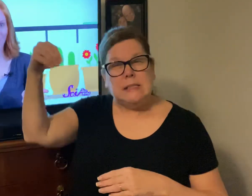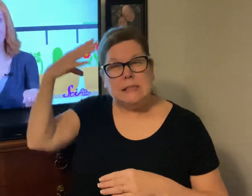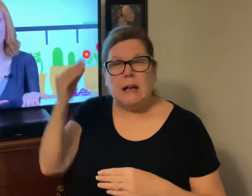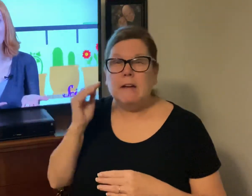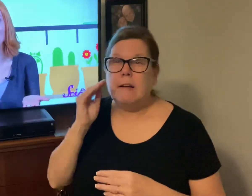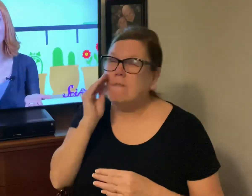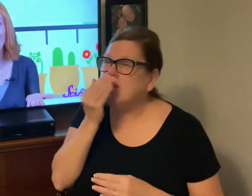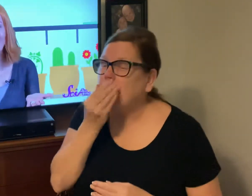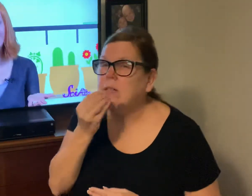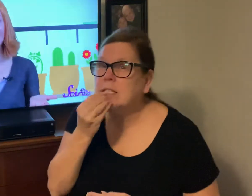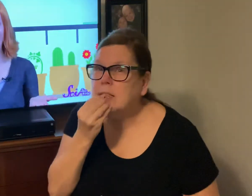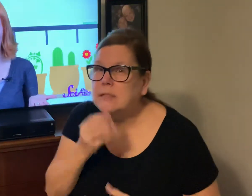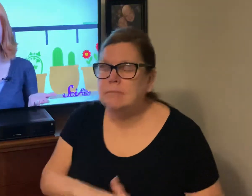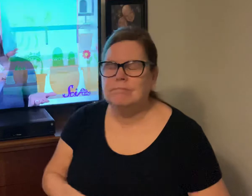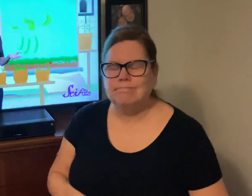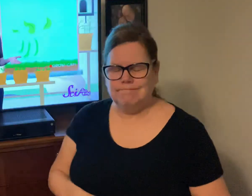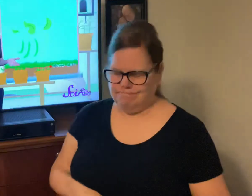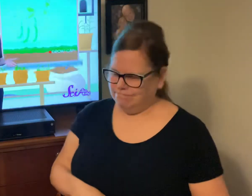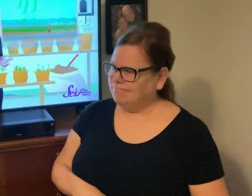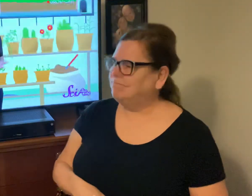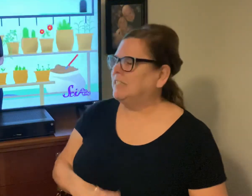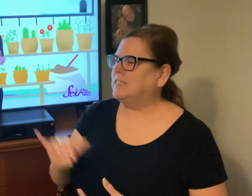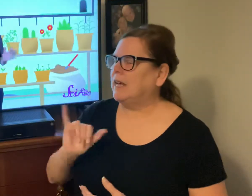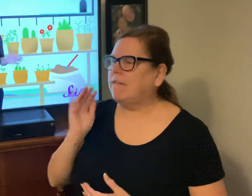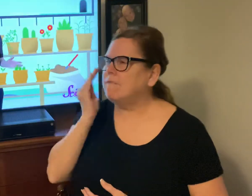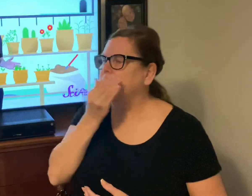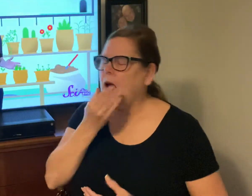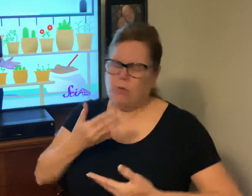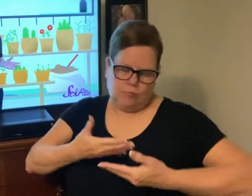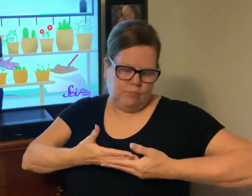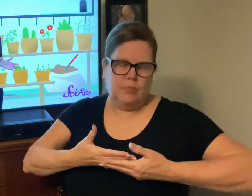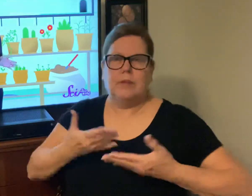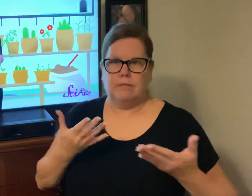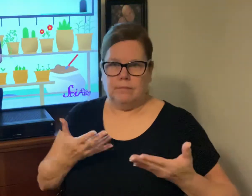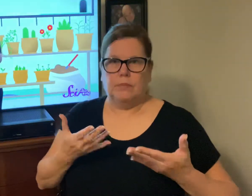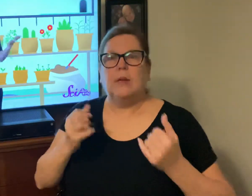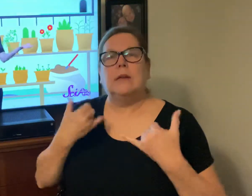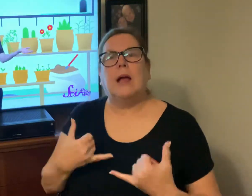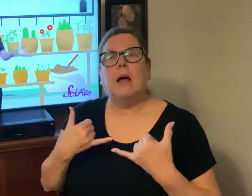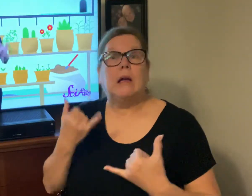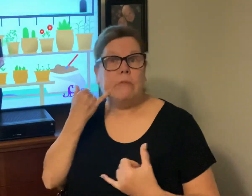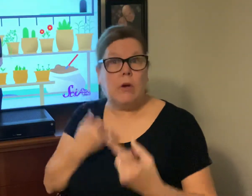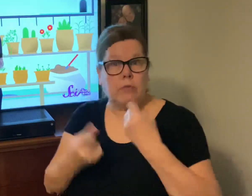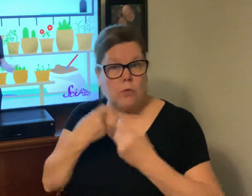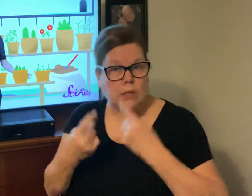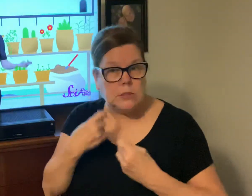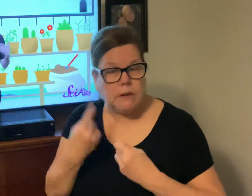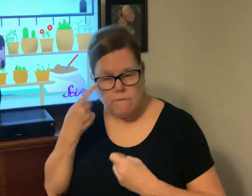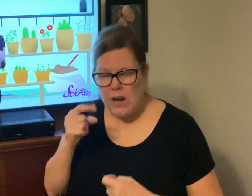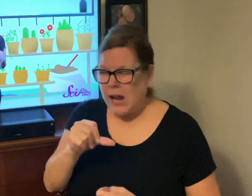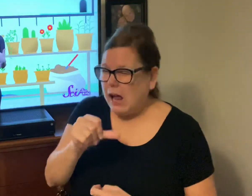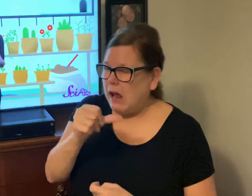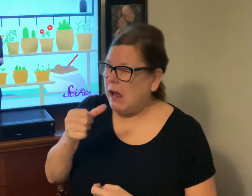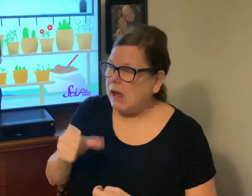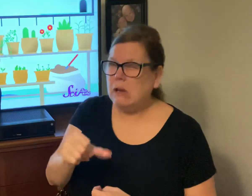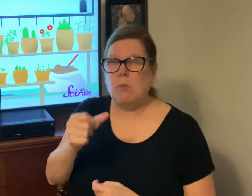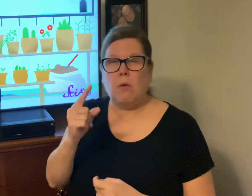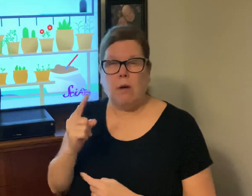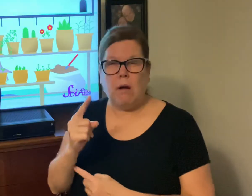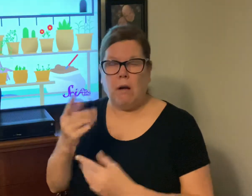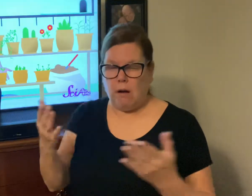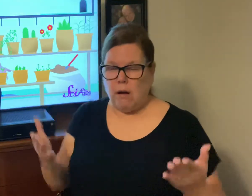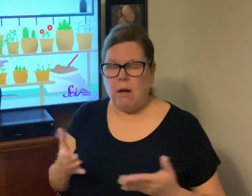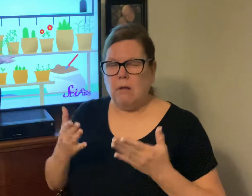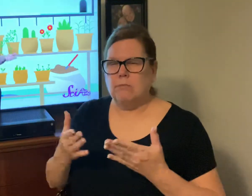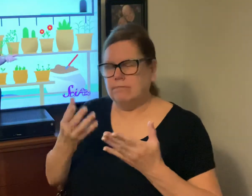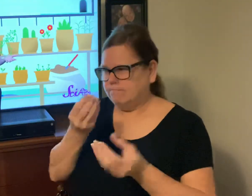whole field of flowers right in your hand. Thanks to our friend Dimitri for asking this great question. And if any of you have a question for any of us here at the fort, let us know